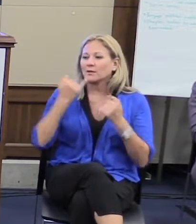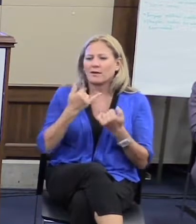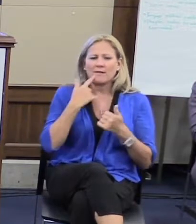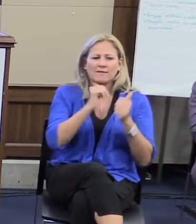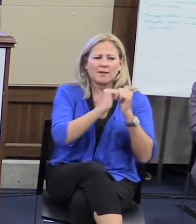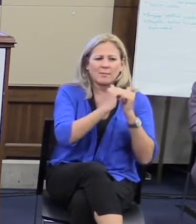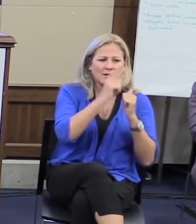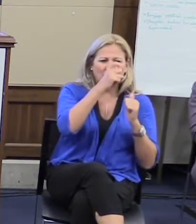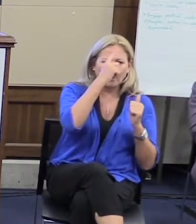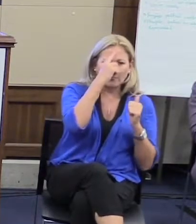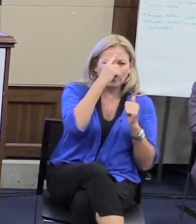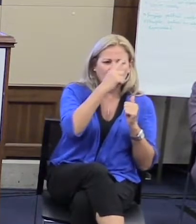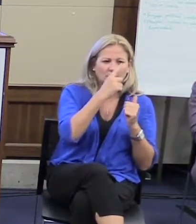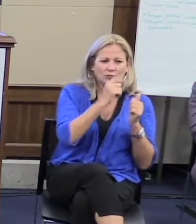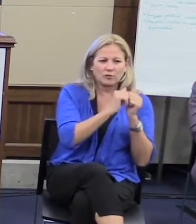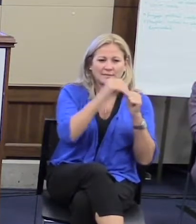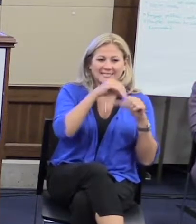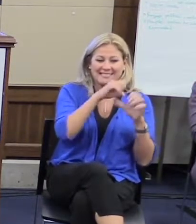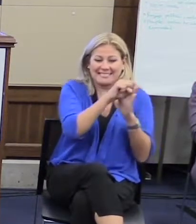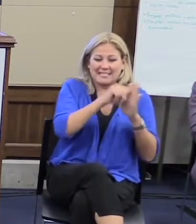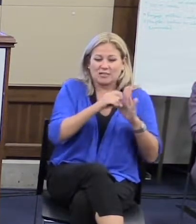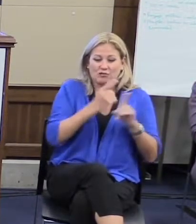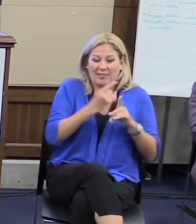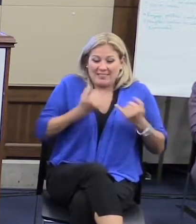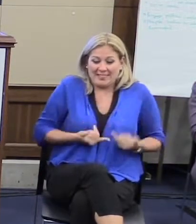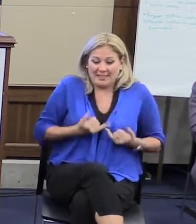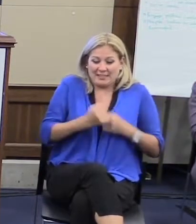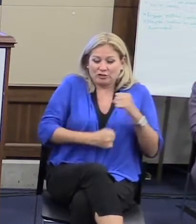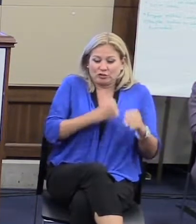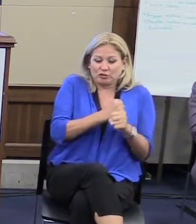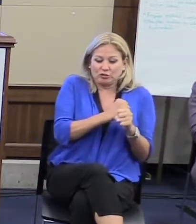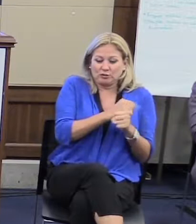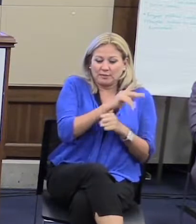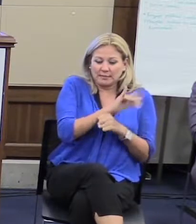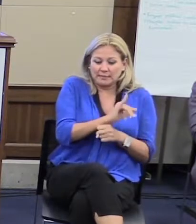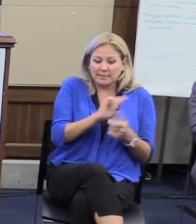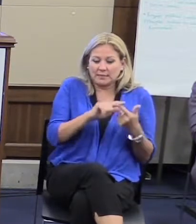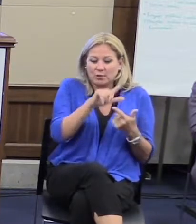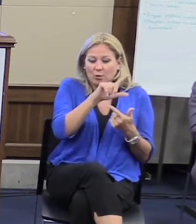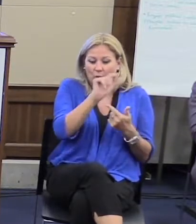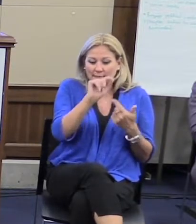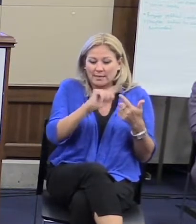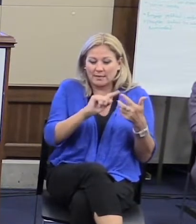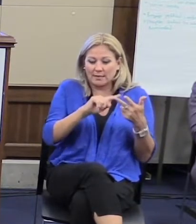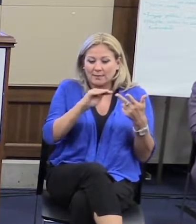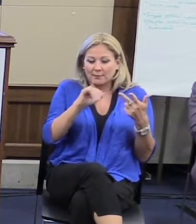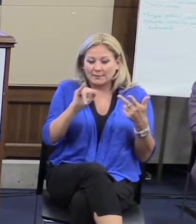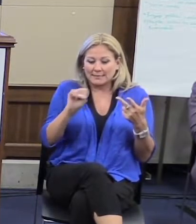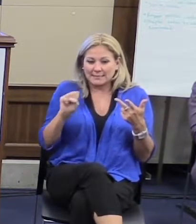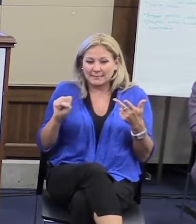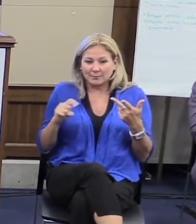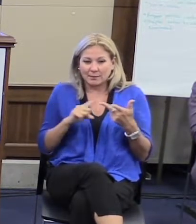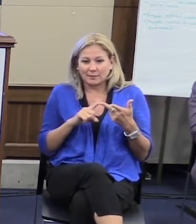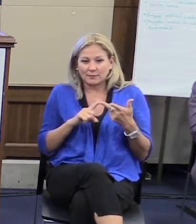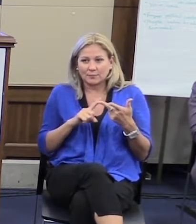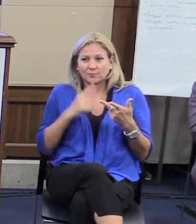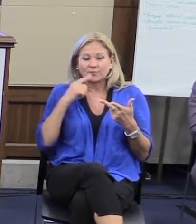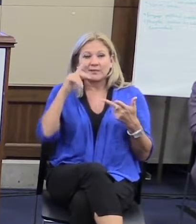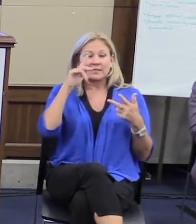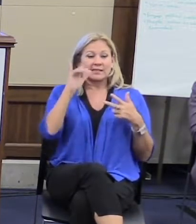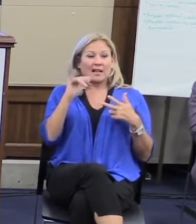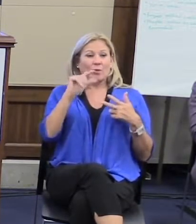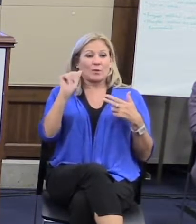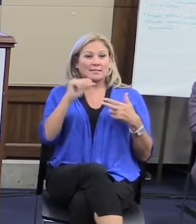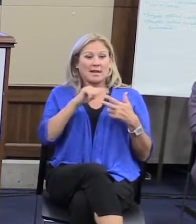races in 3 states this year that are going to be decided soon: Kentucky, Louisiana, and Mississippi. Kentucky and